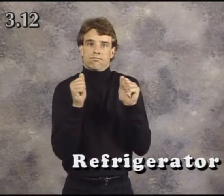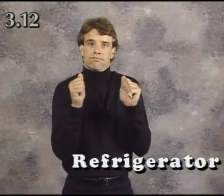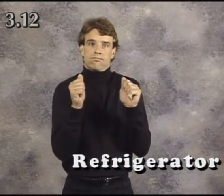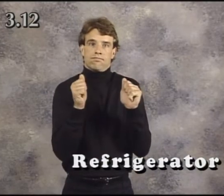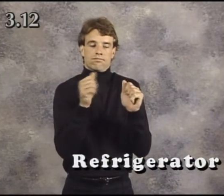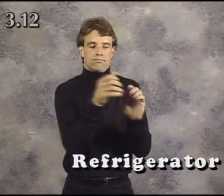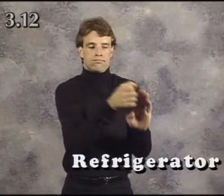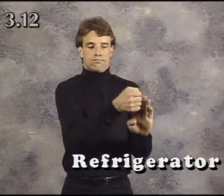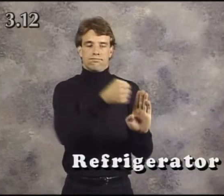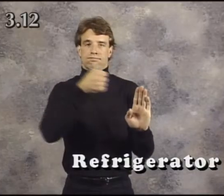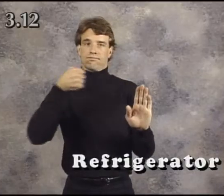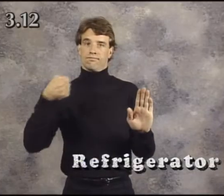Refrigerator.